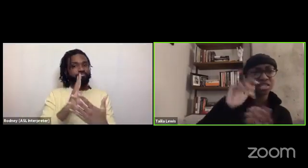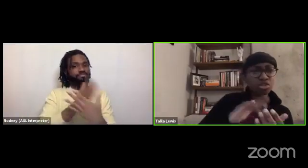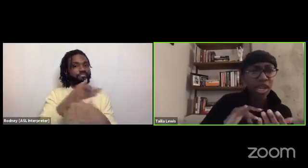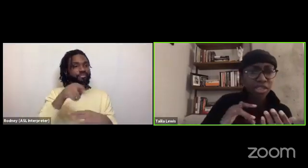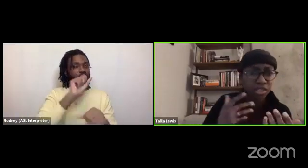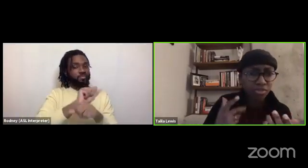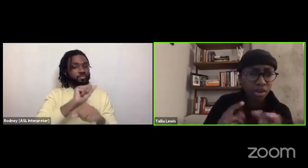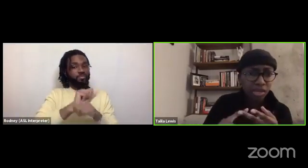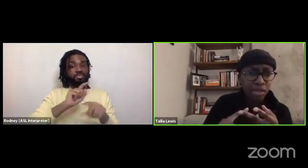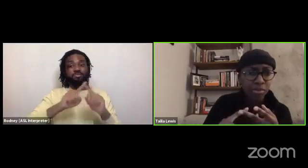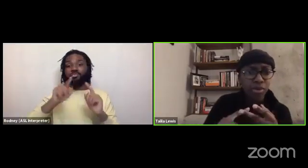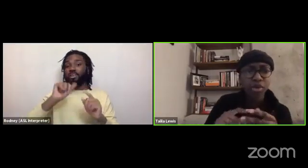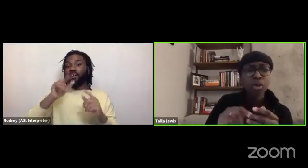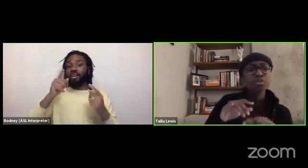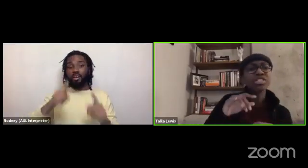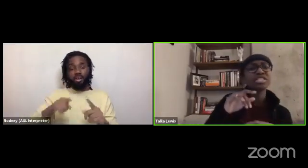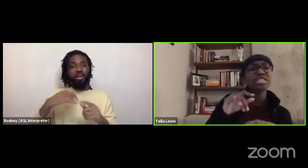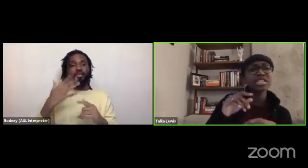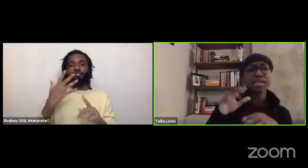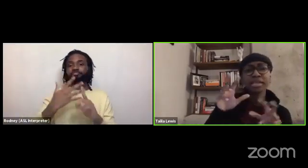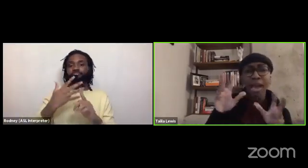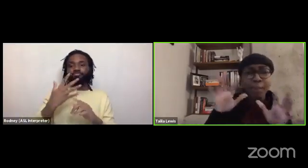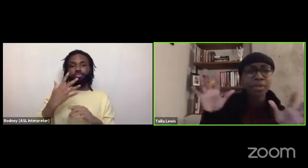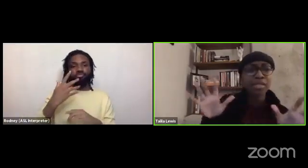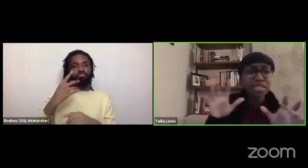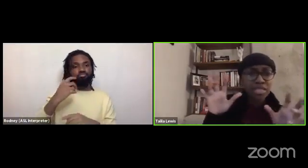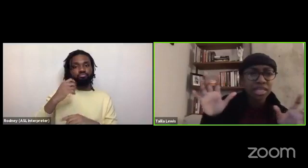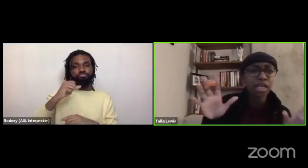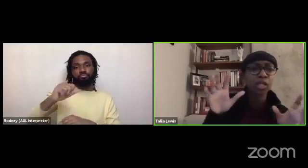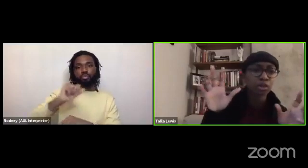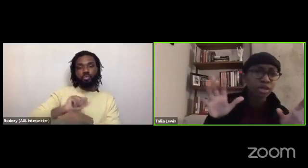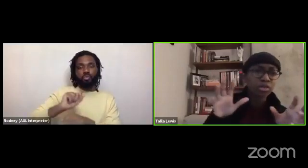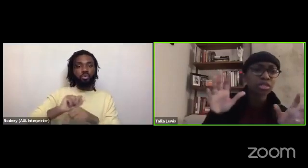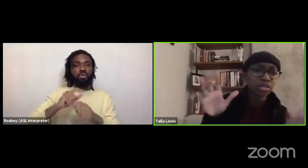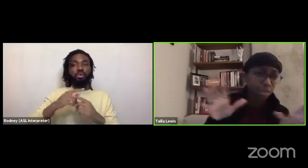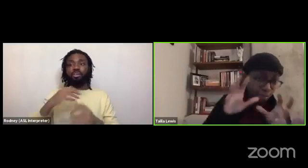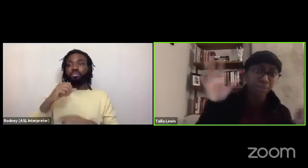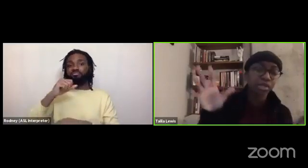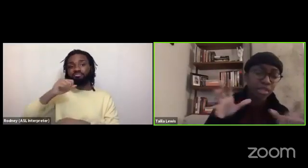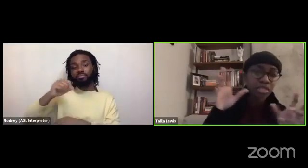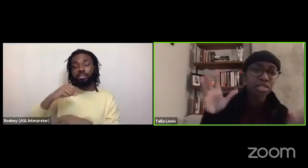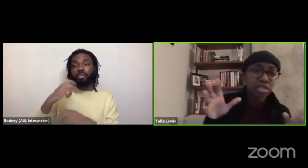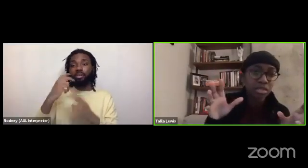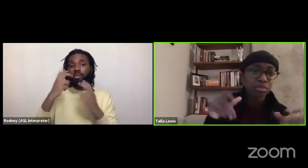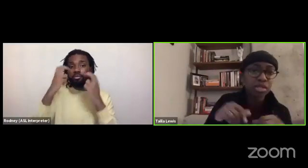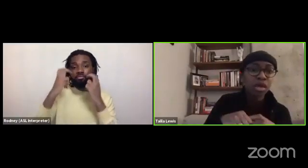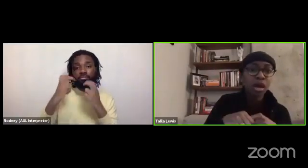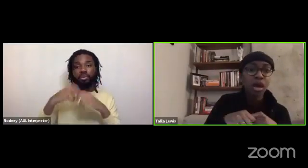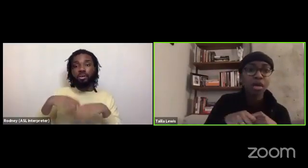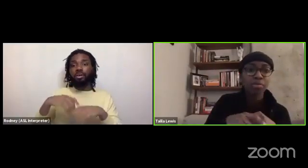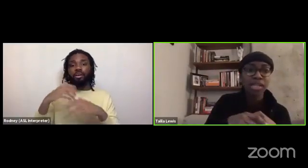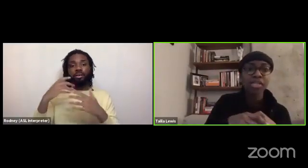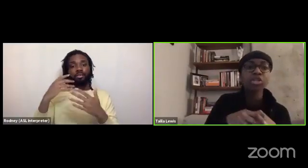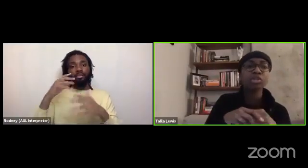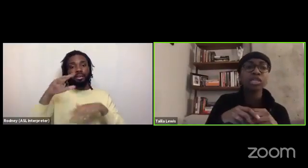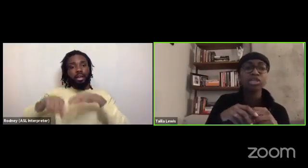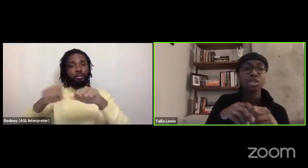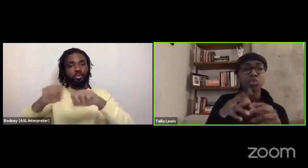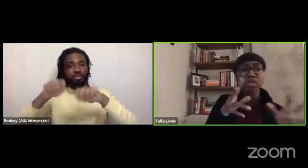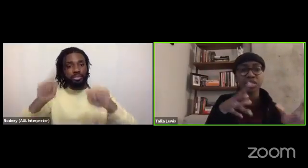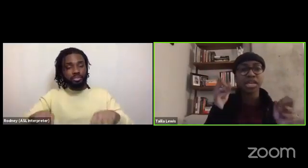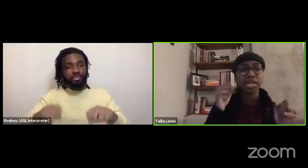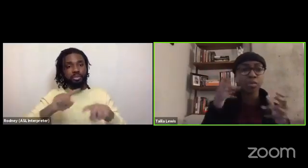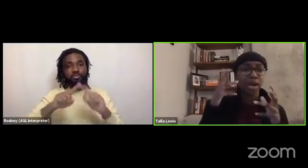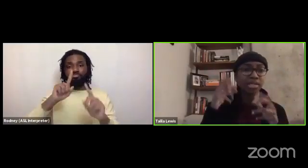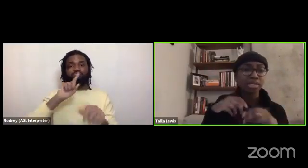resisting extraction of our labor, resisting capitalist and colonial imperialist systems that literally just